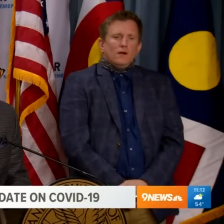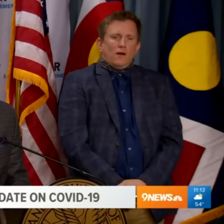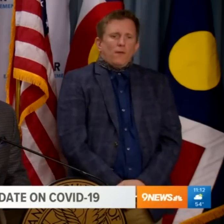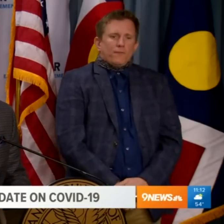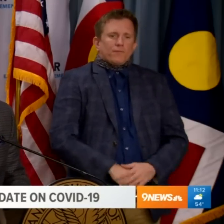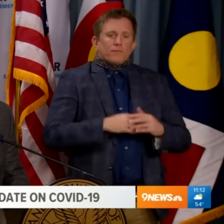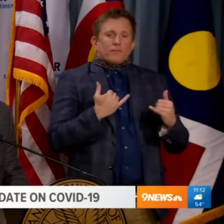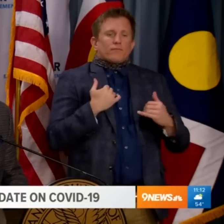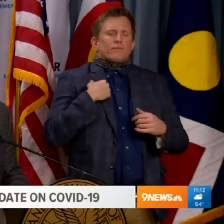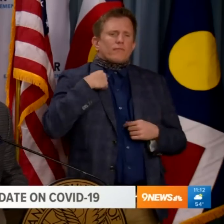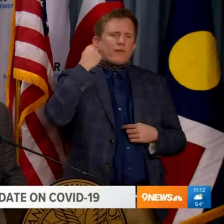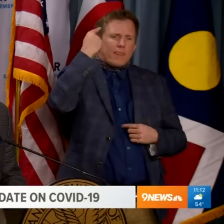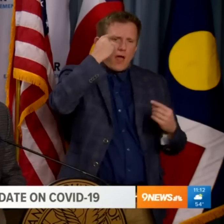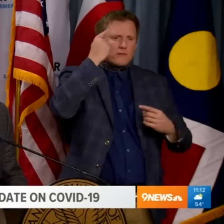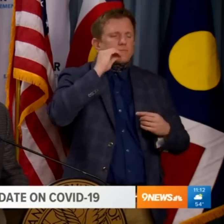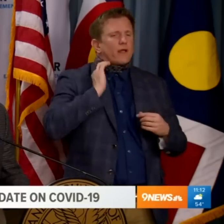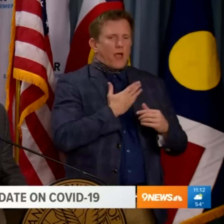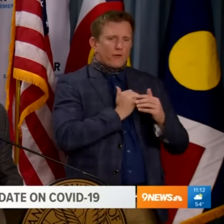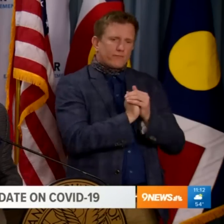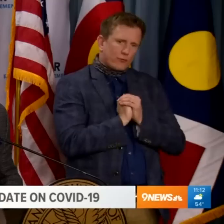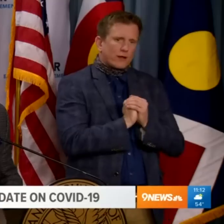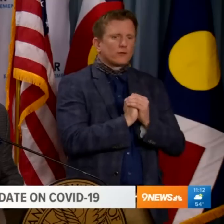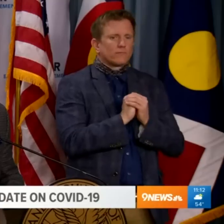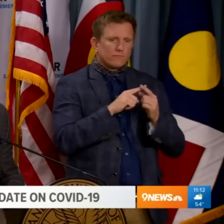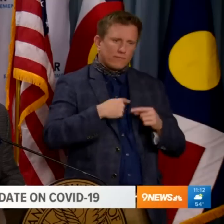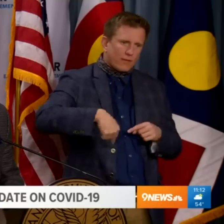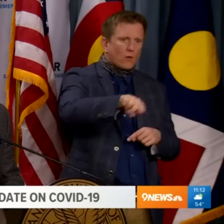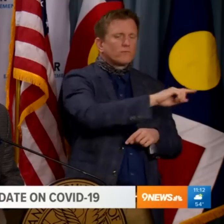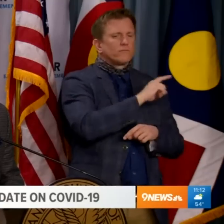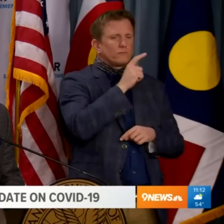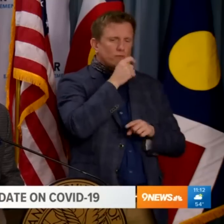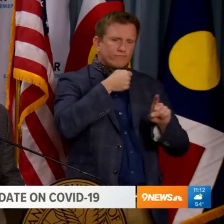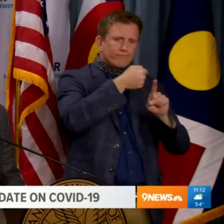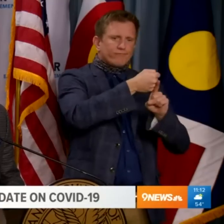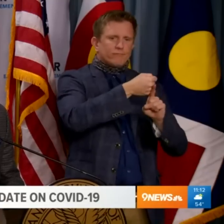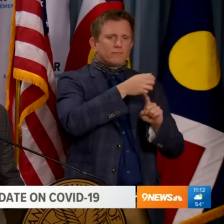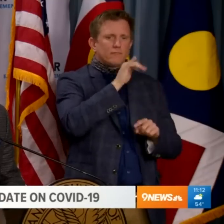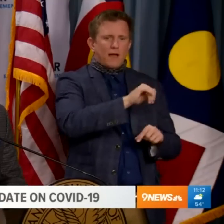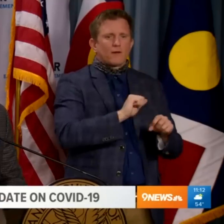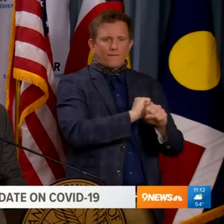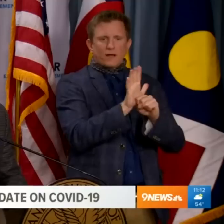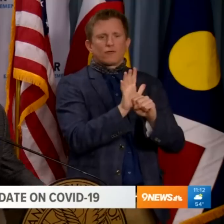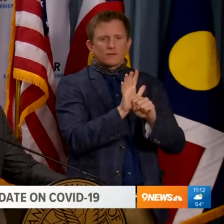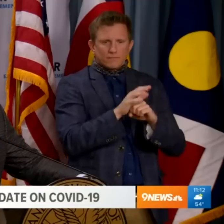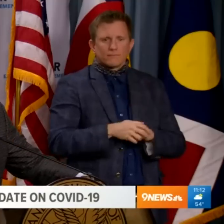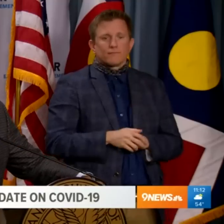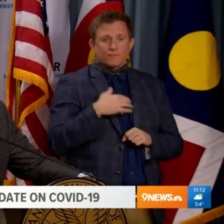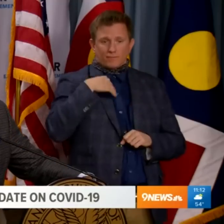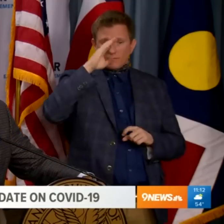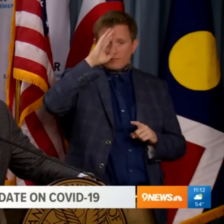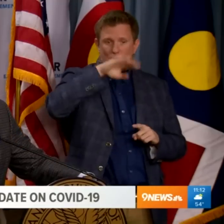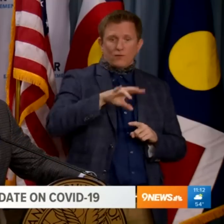we will continue prioritizing these facilities for additional PPE testing and staff support.